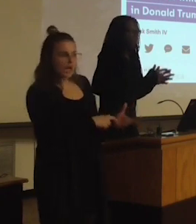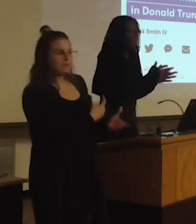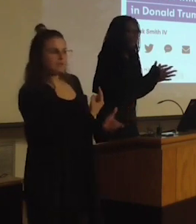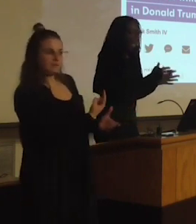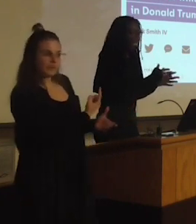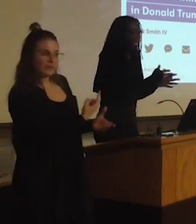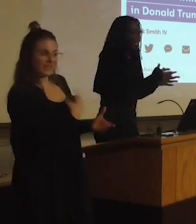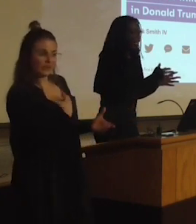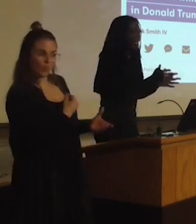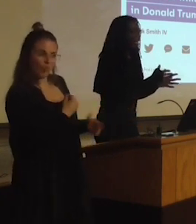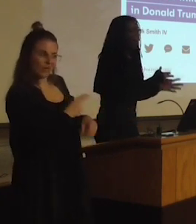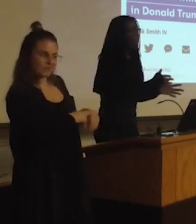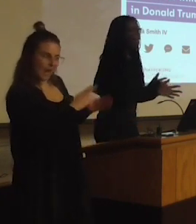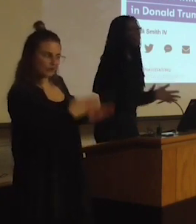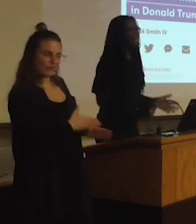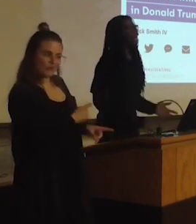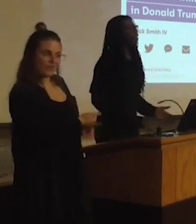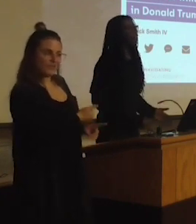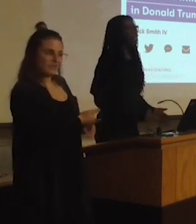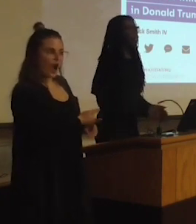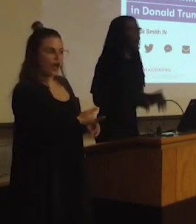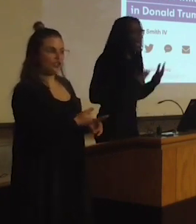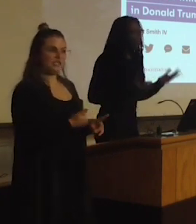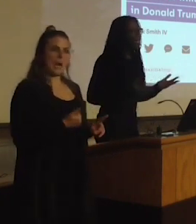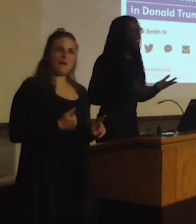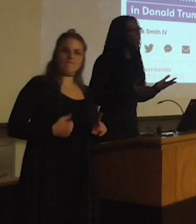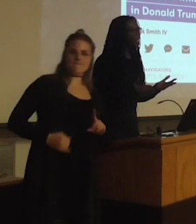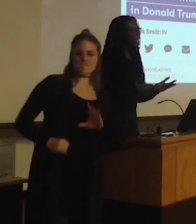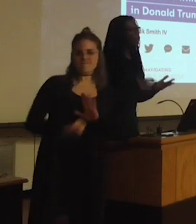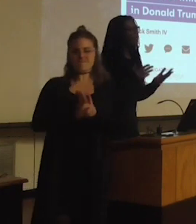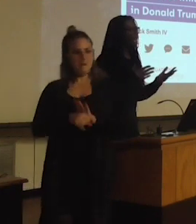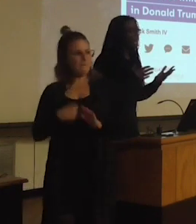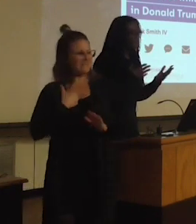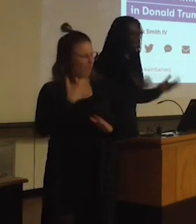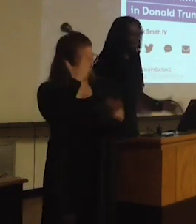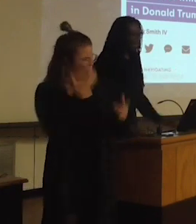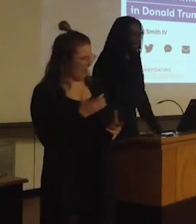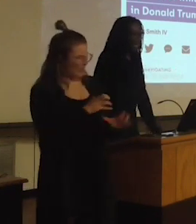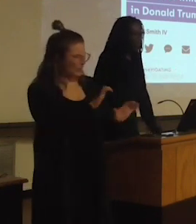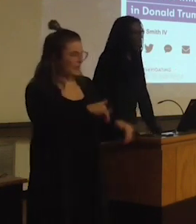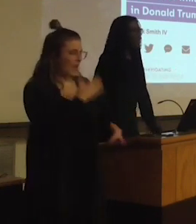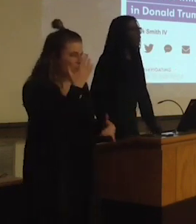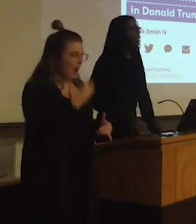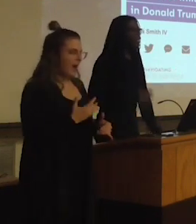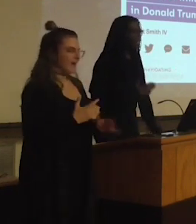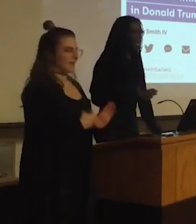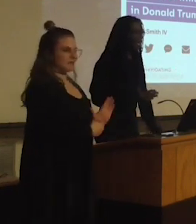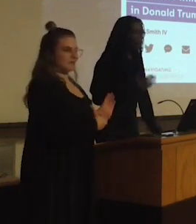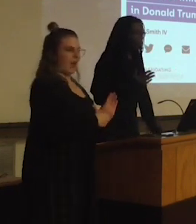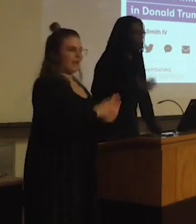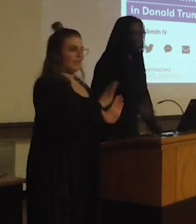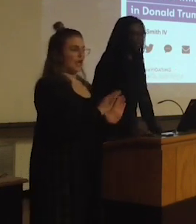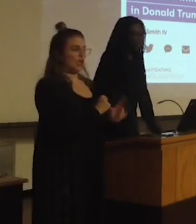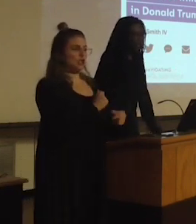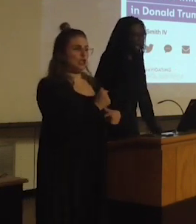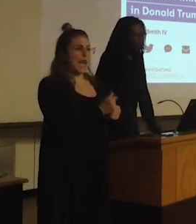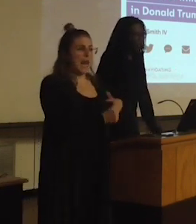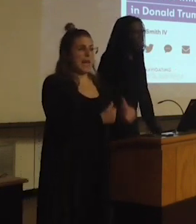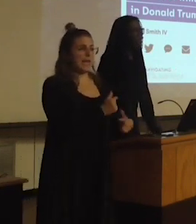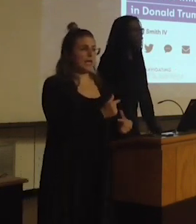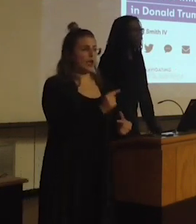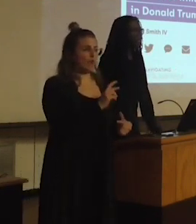something that the white nationalists are telling on themselves. Why are they doing this? Because it is a sign of their genetic or